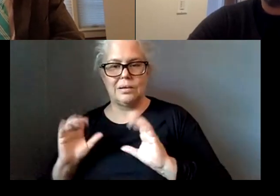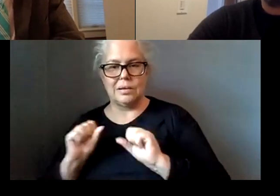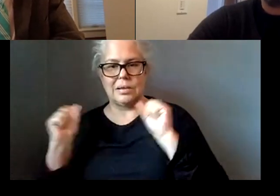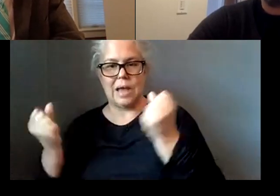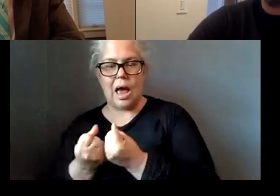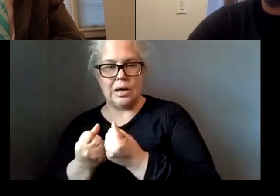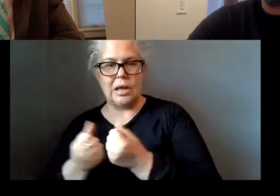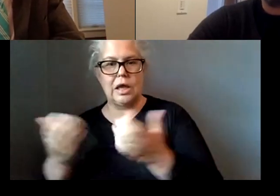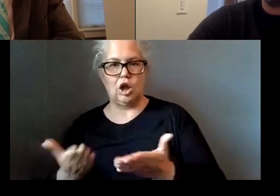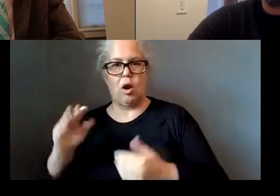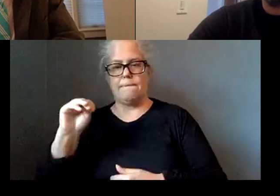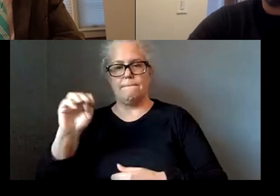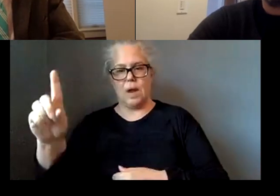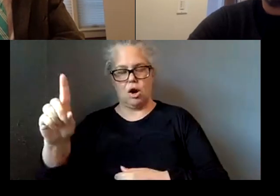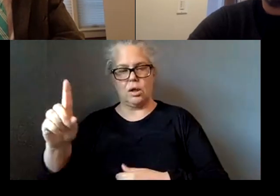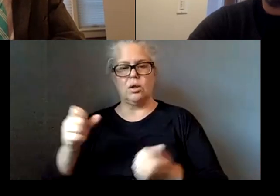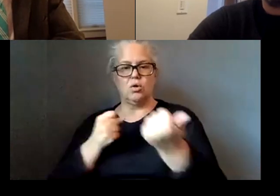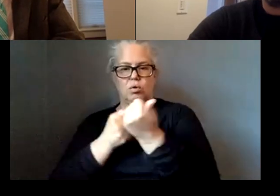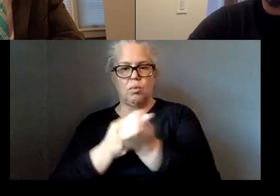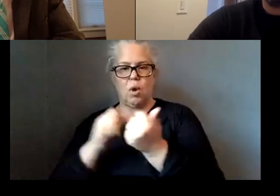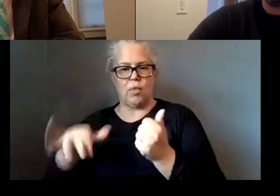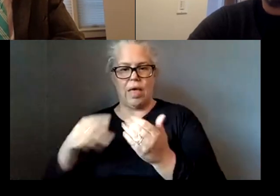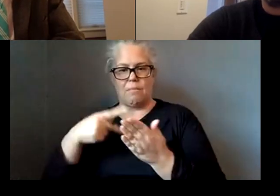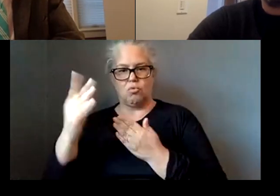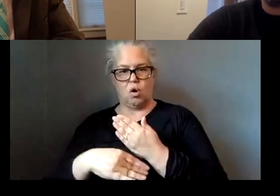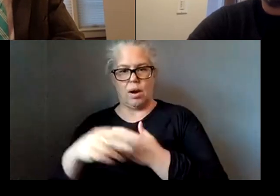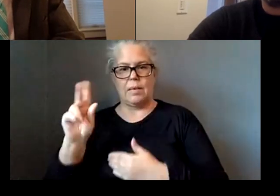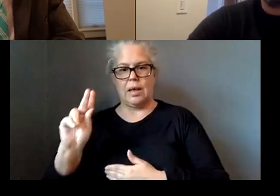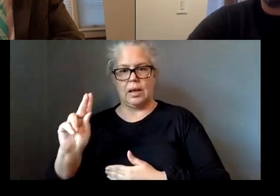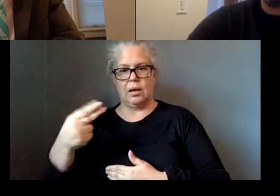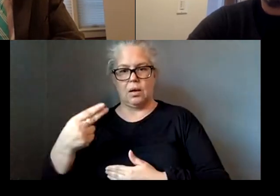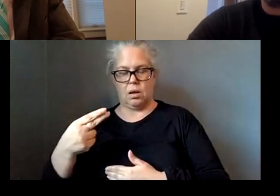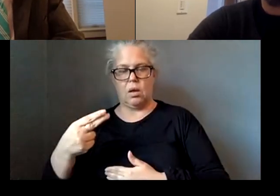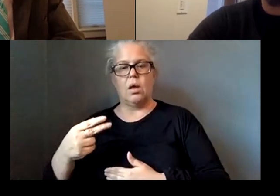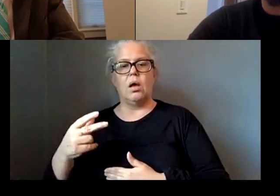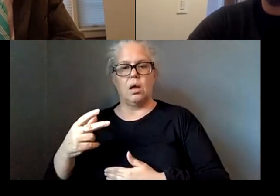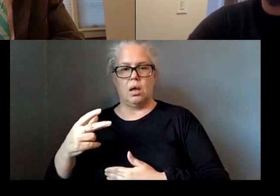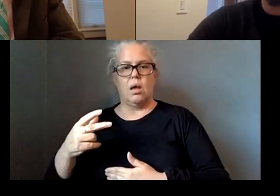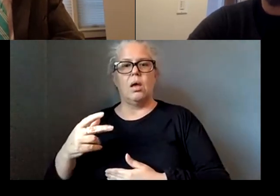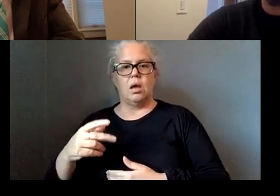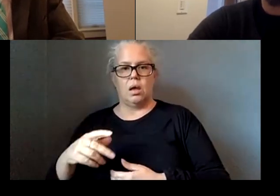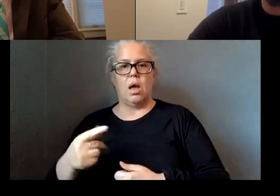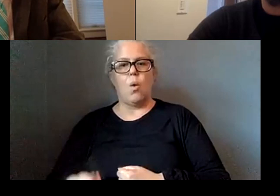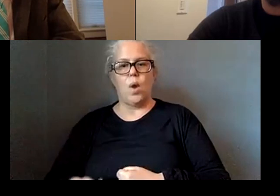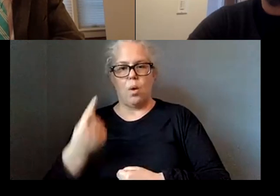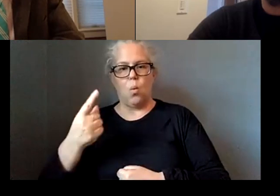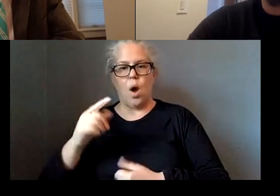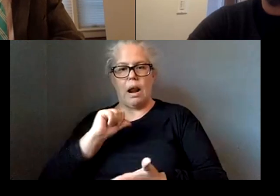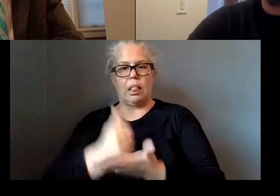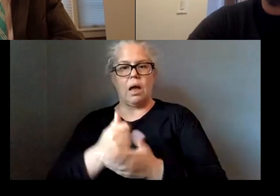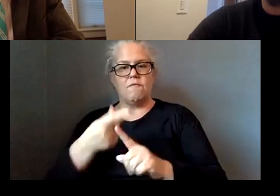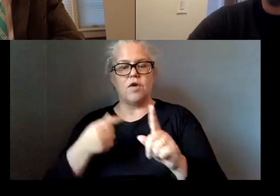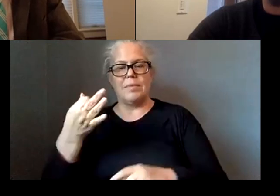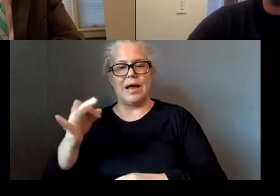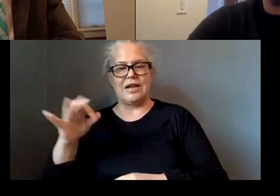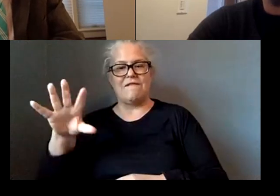Maryland to promote the program. And at one, an alum from the 1950s was so